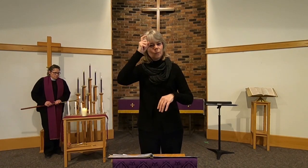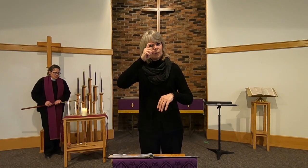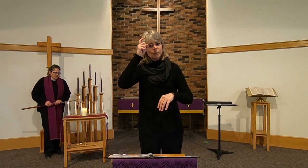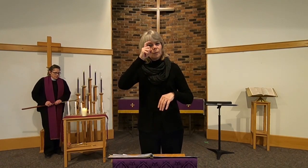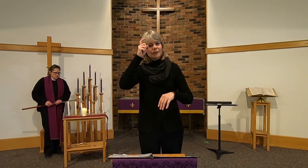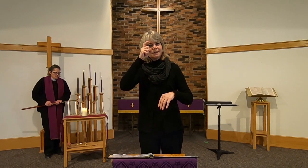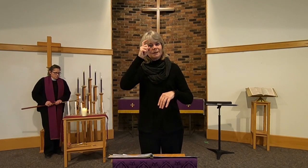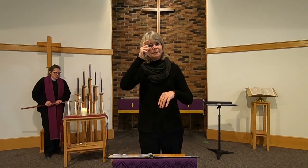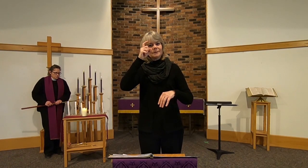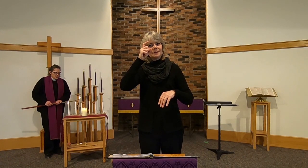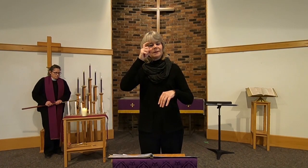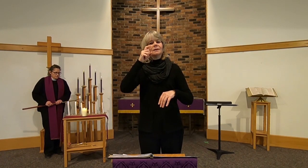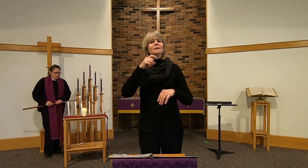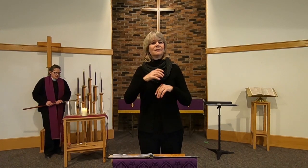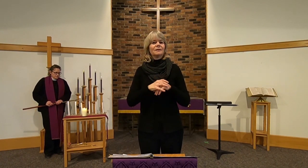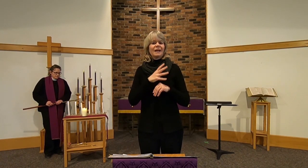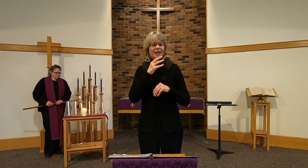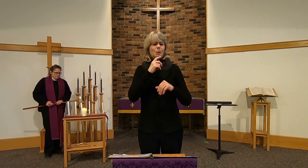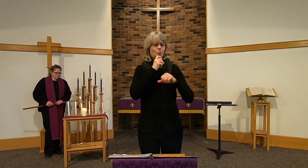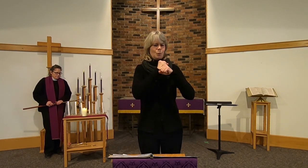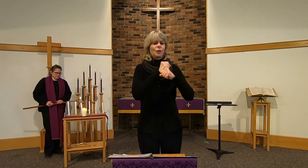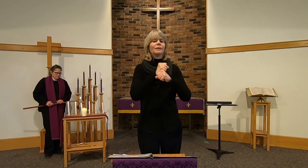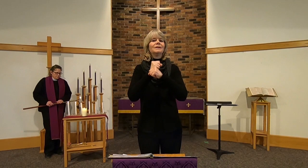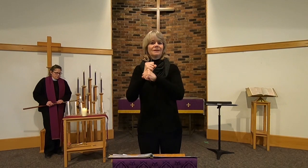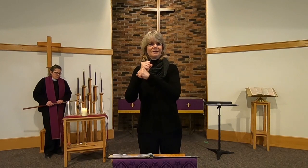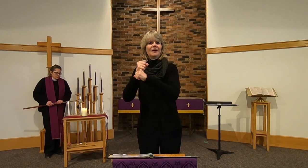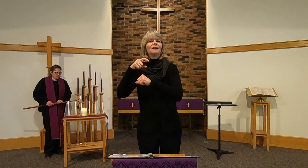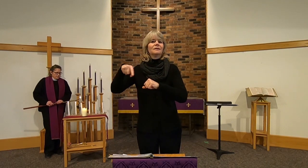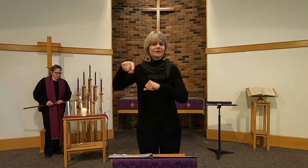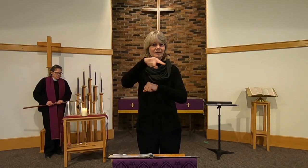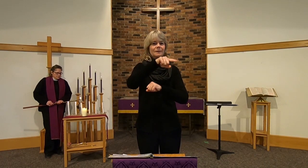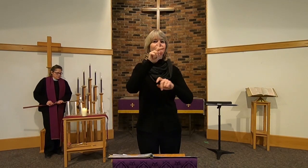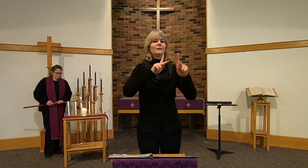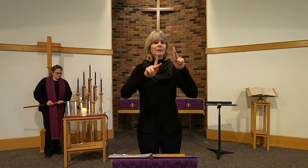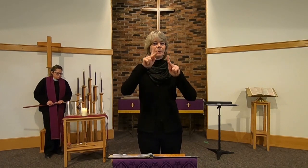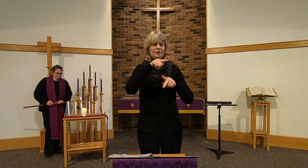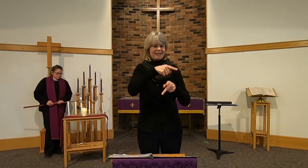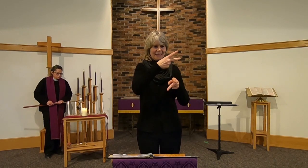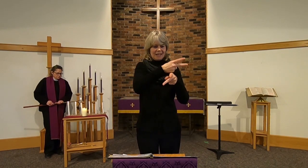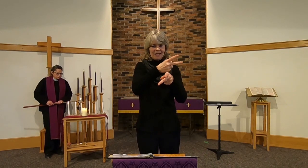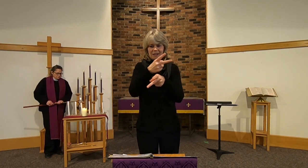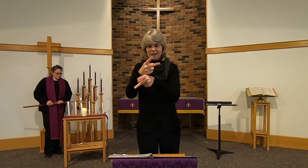and give them an extra measure of protection from this virus.